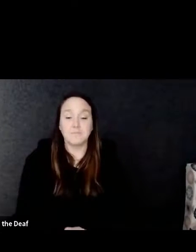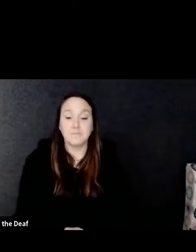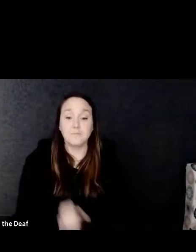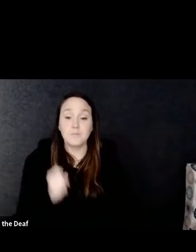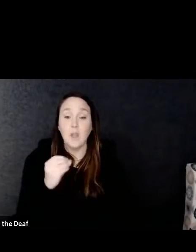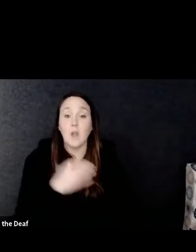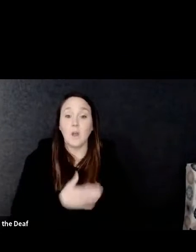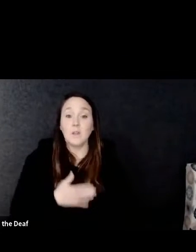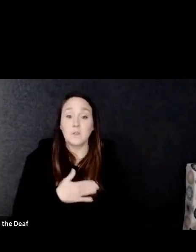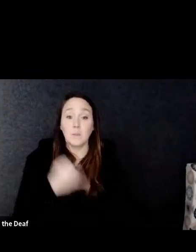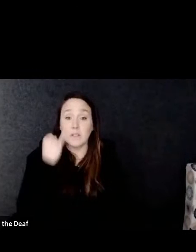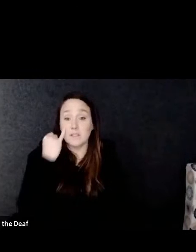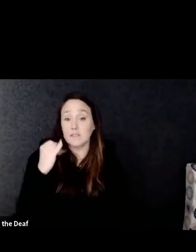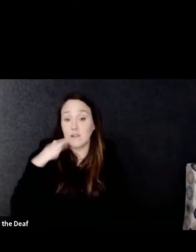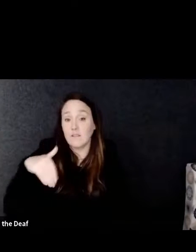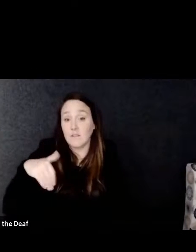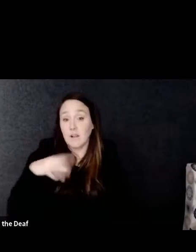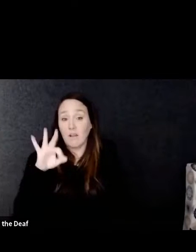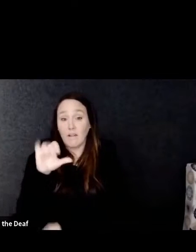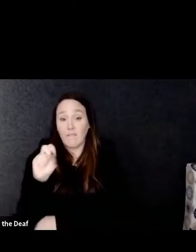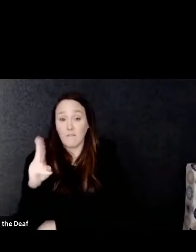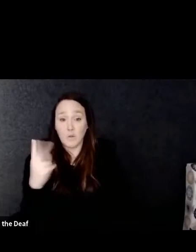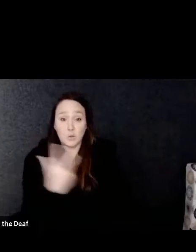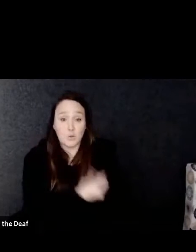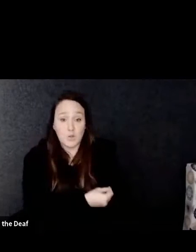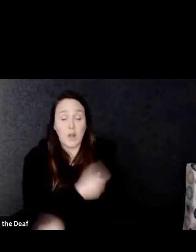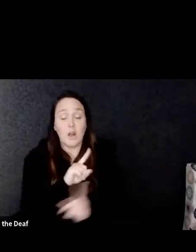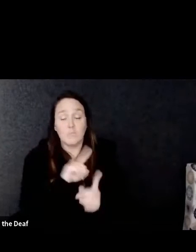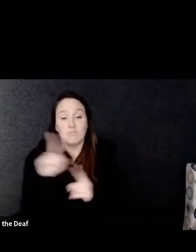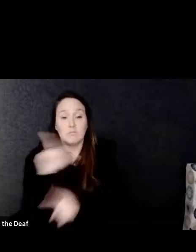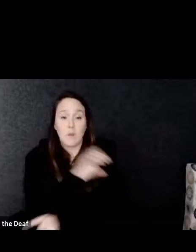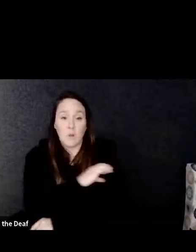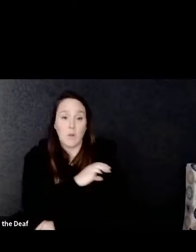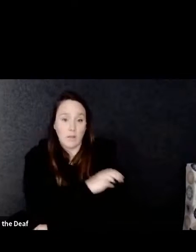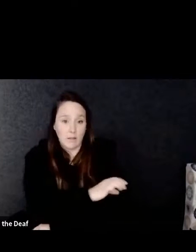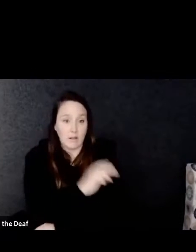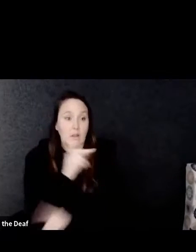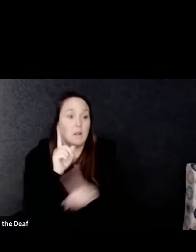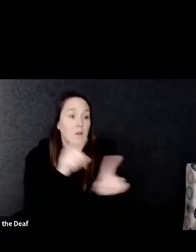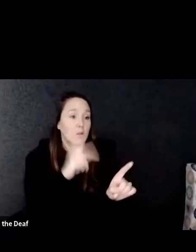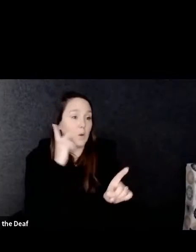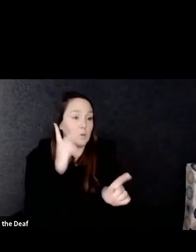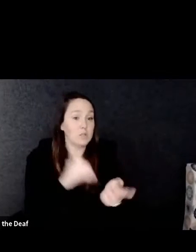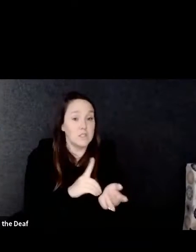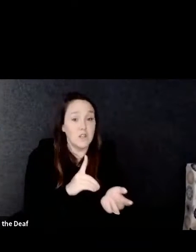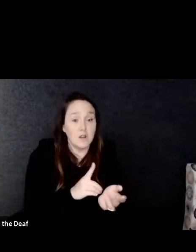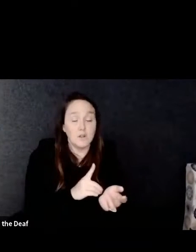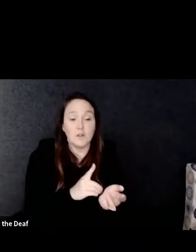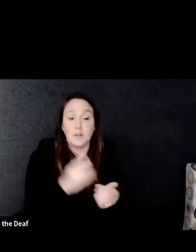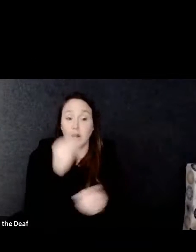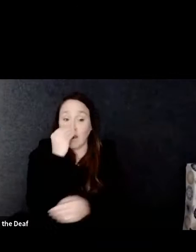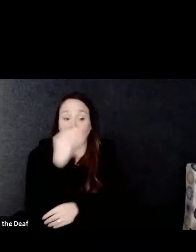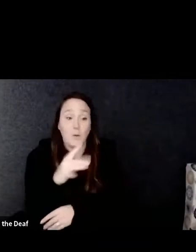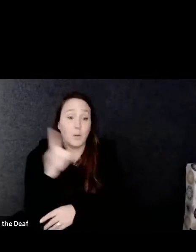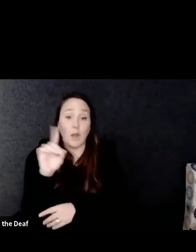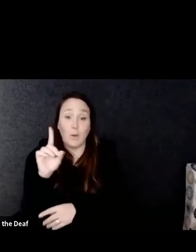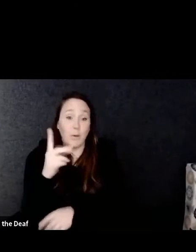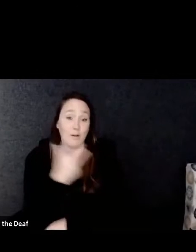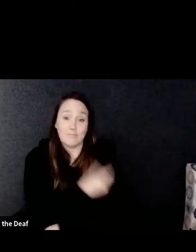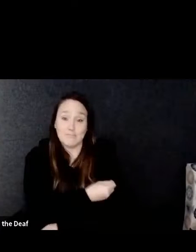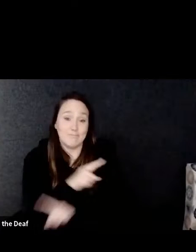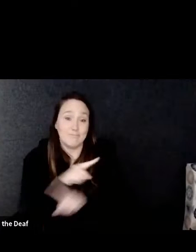So please, if you hadn't already gotten your flu shot, go to this clinic, go see your doctor. I don't care where you get it, just get your flu